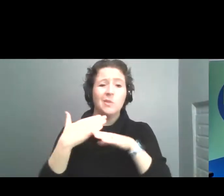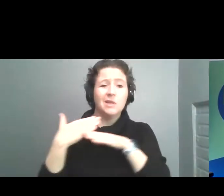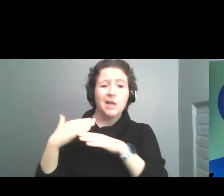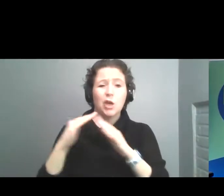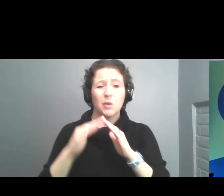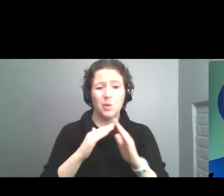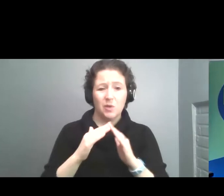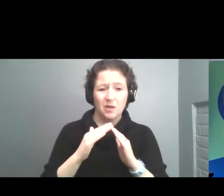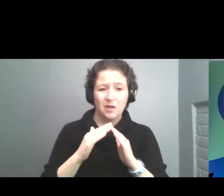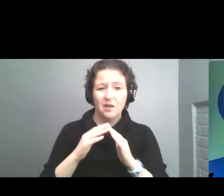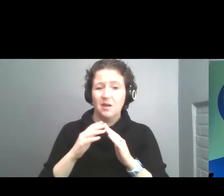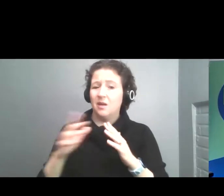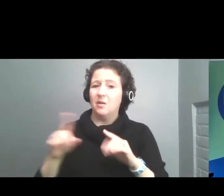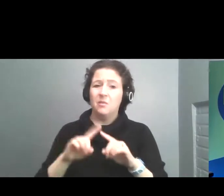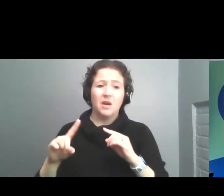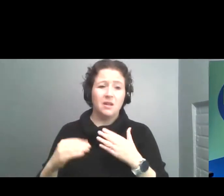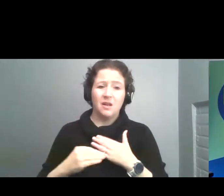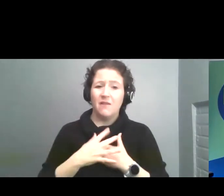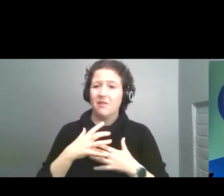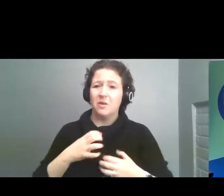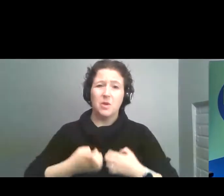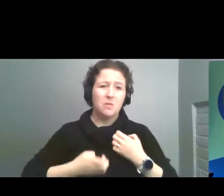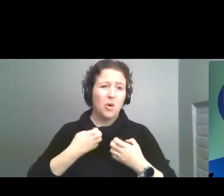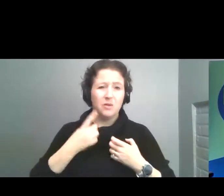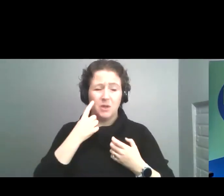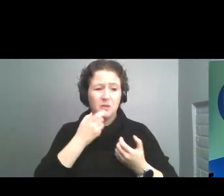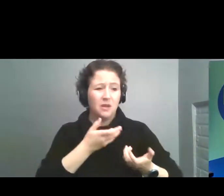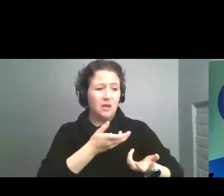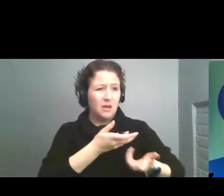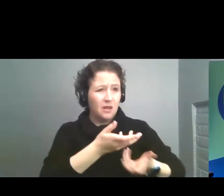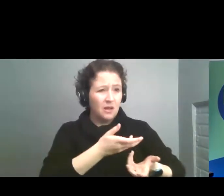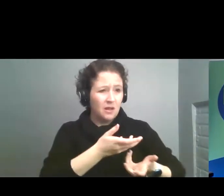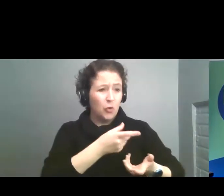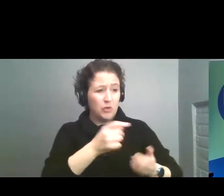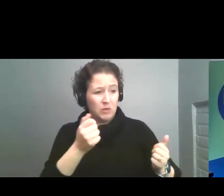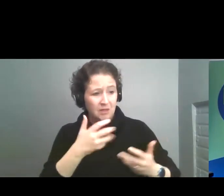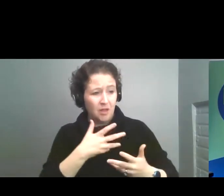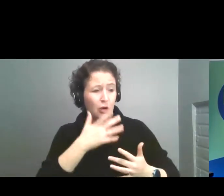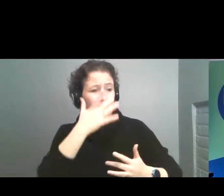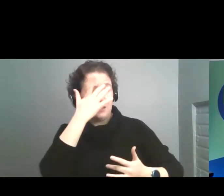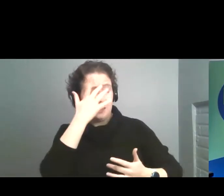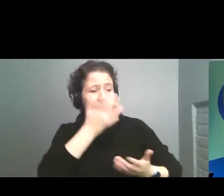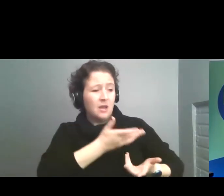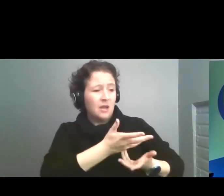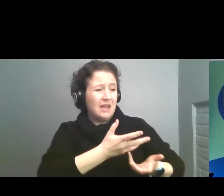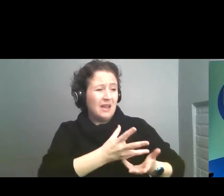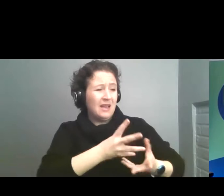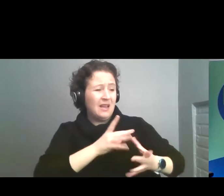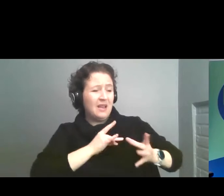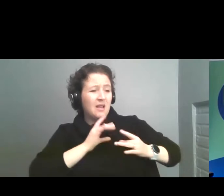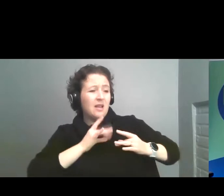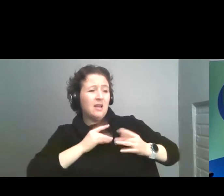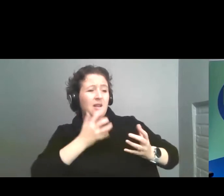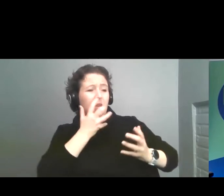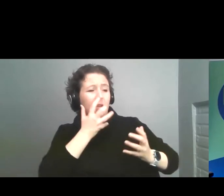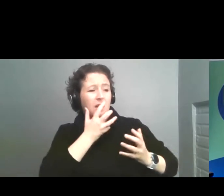the intense emotions that come with talking to people who are ill and scared, family members of those who are hospitalized,